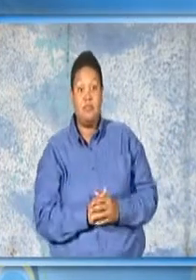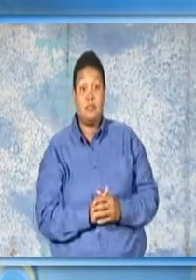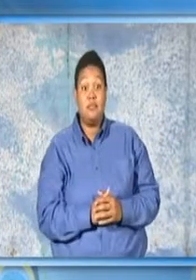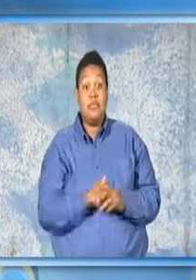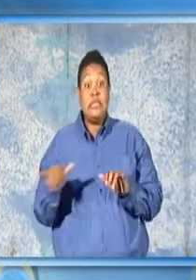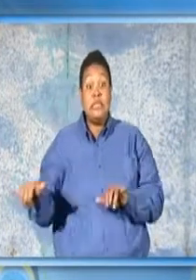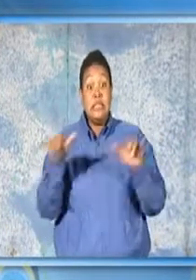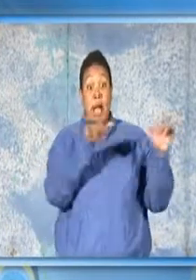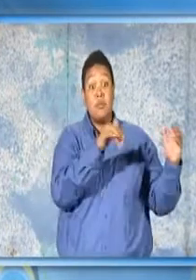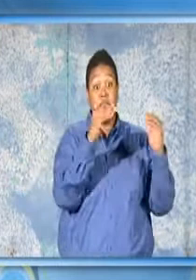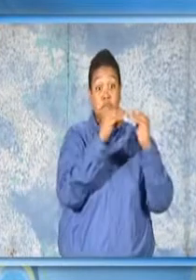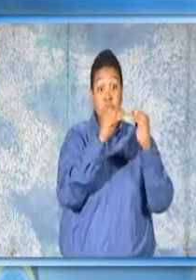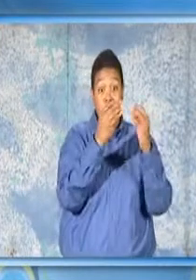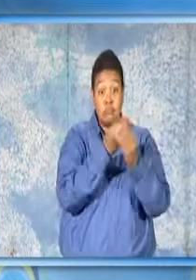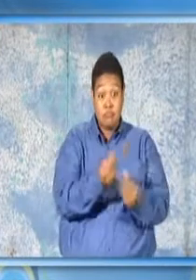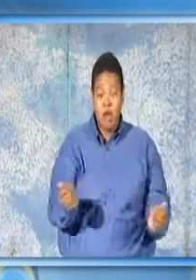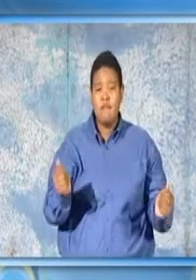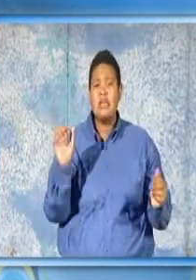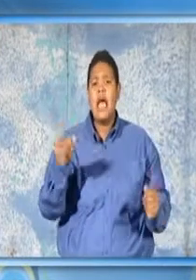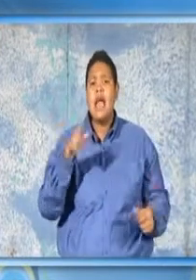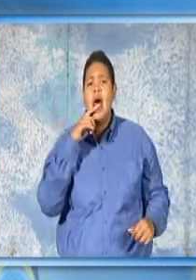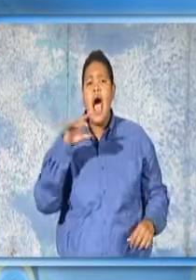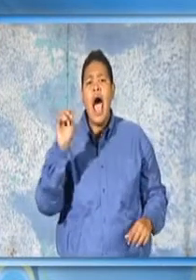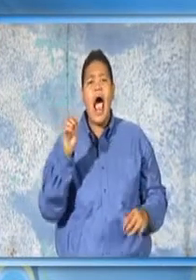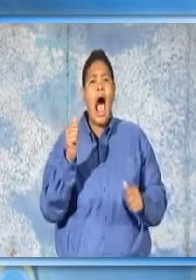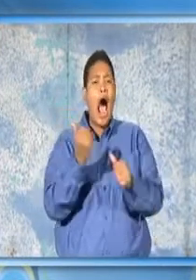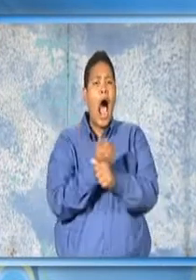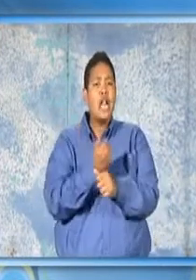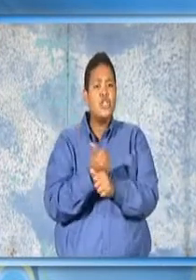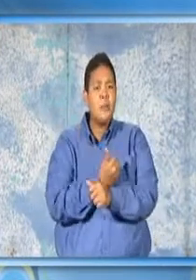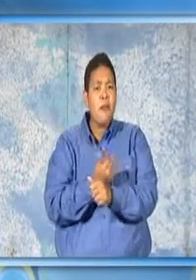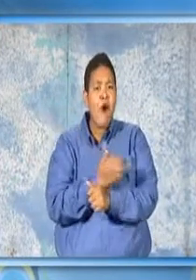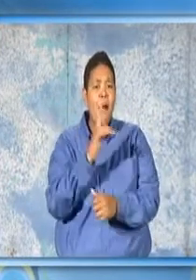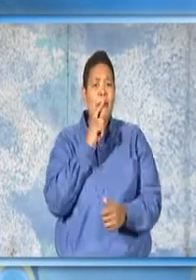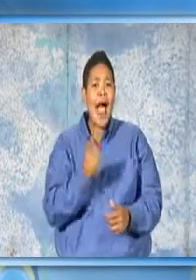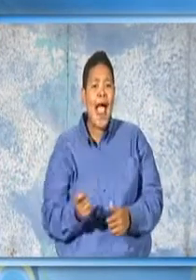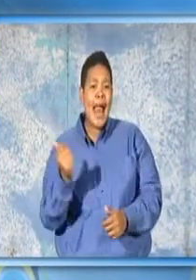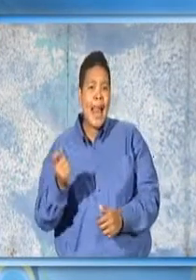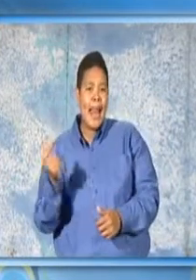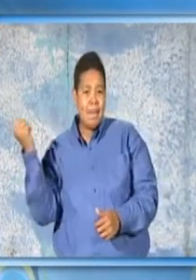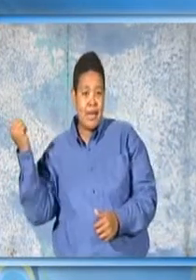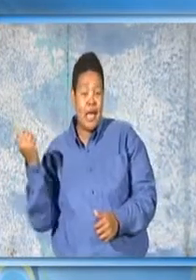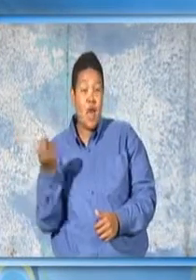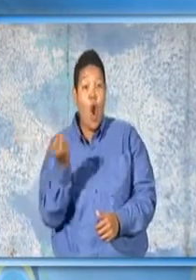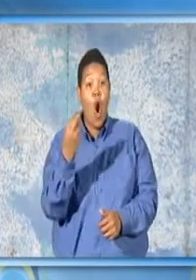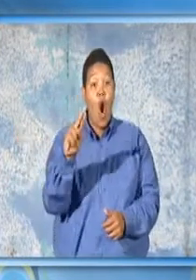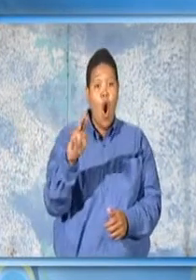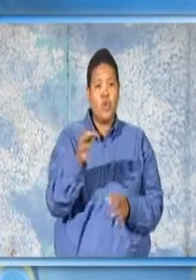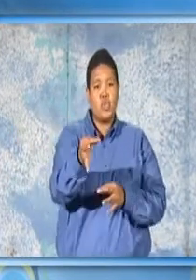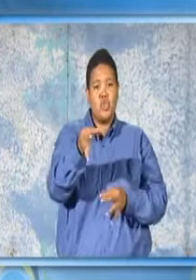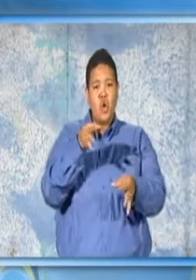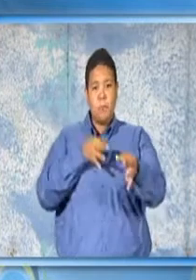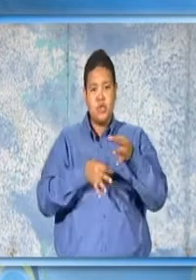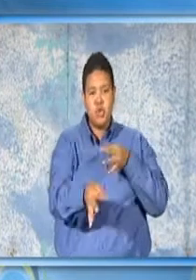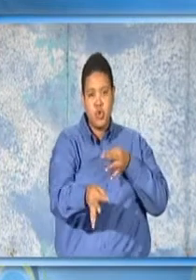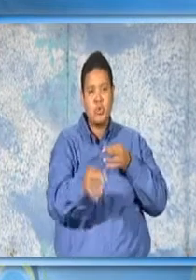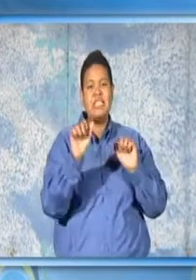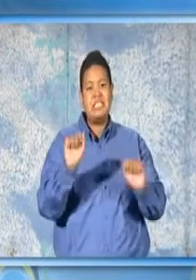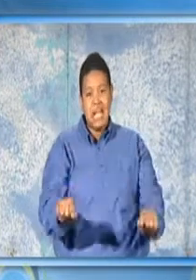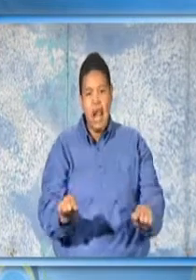Simultaneous equations can be solved algebraically by the elimination method or the substitution method.